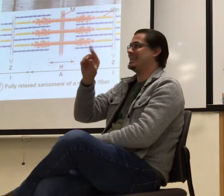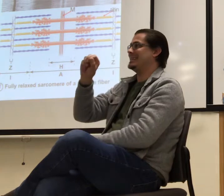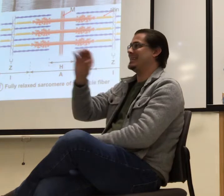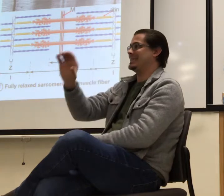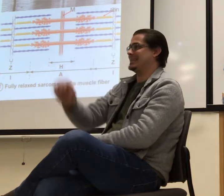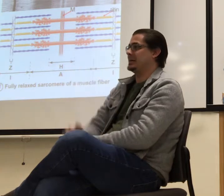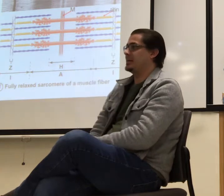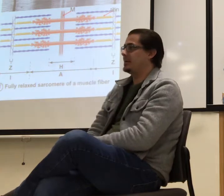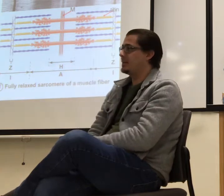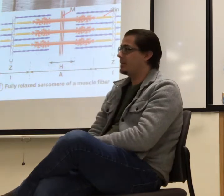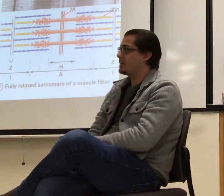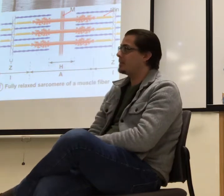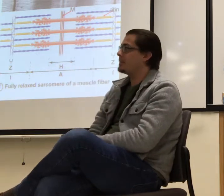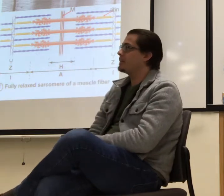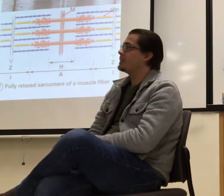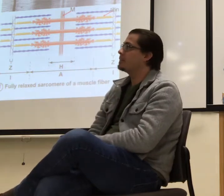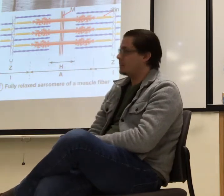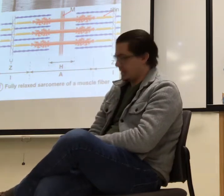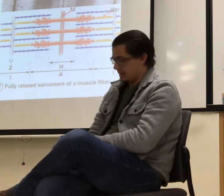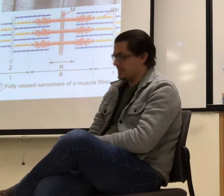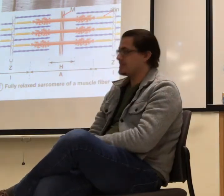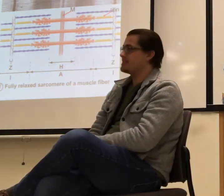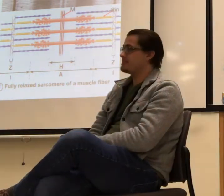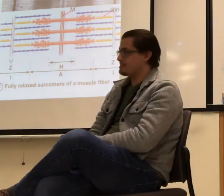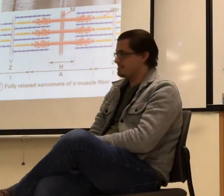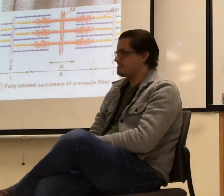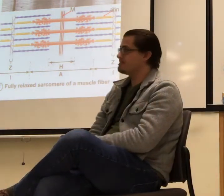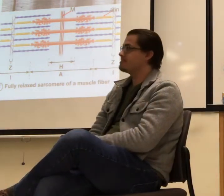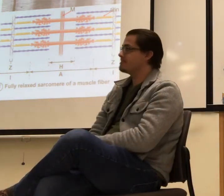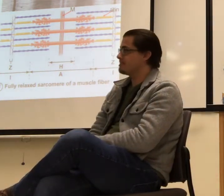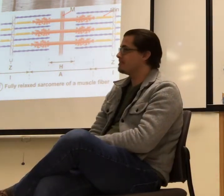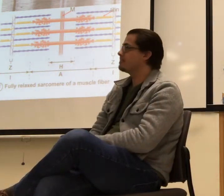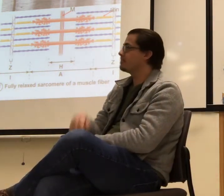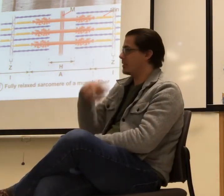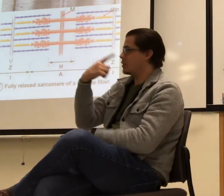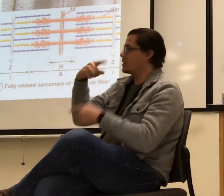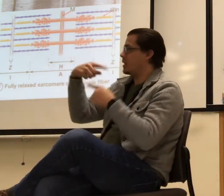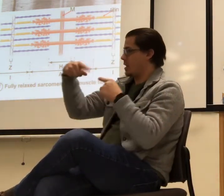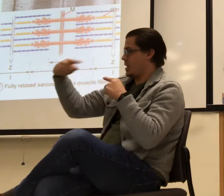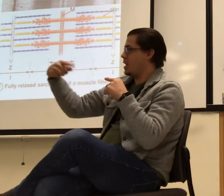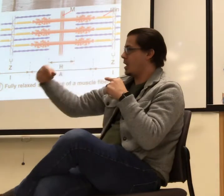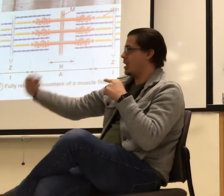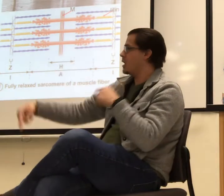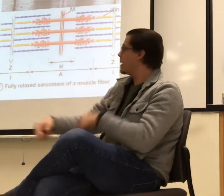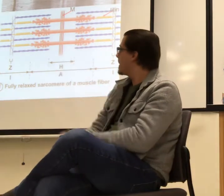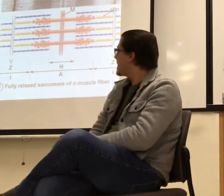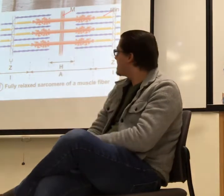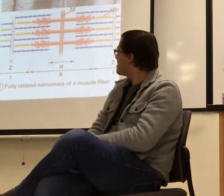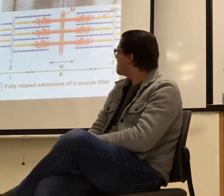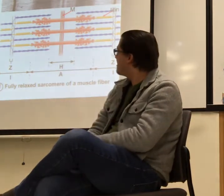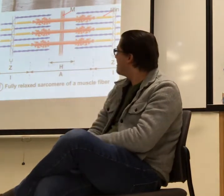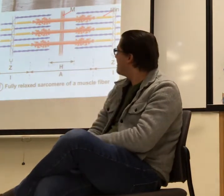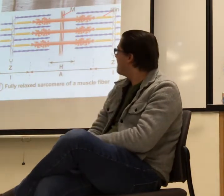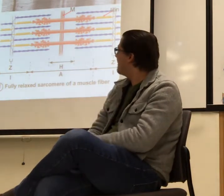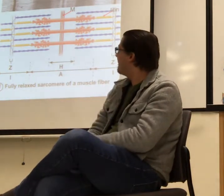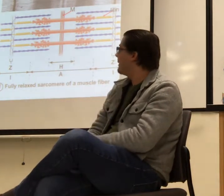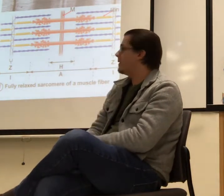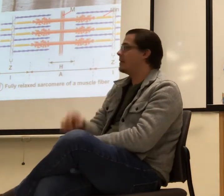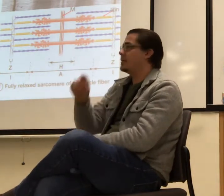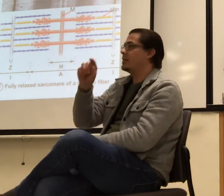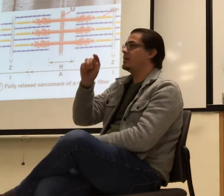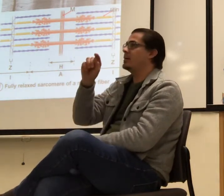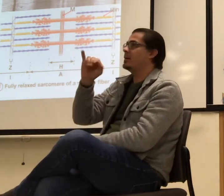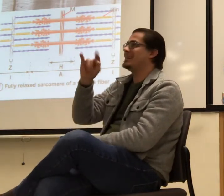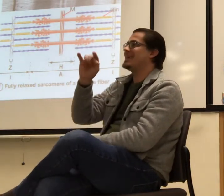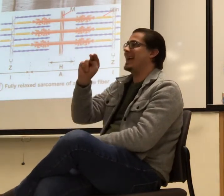discs. So in that way, they're organizing the thick filaments. Titin is. Okay. And titin you see in the